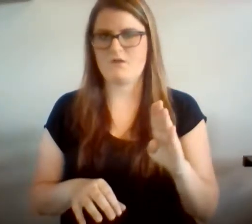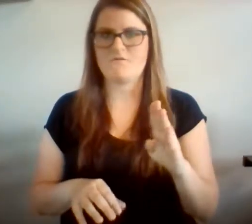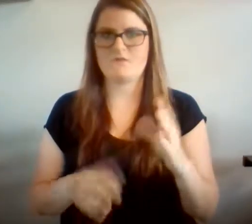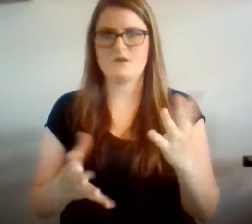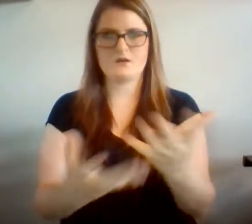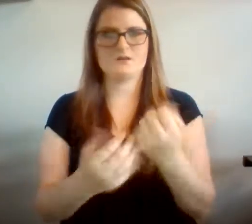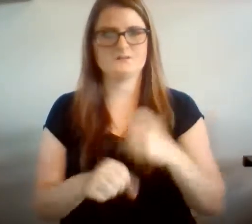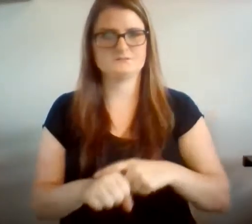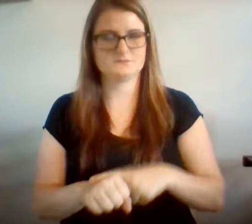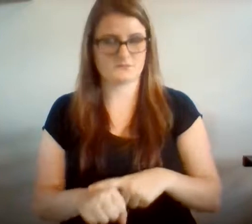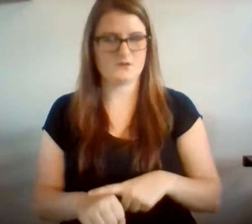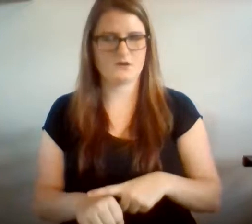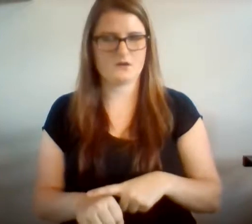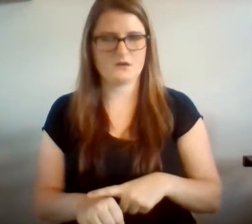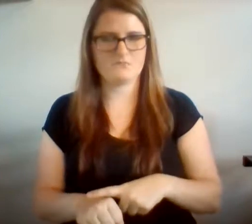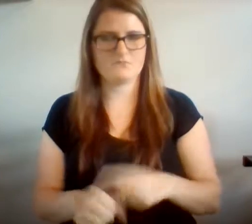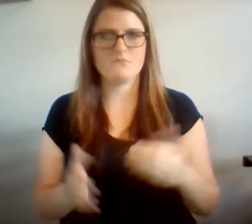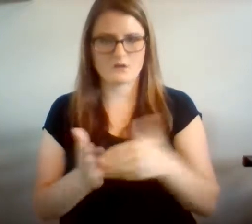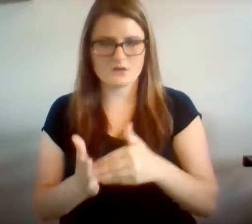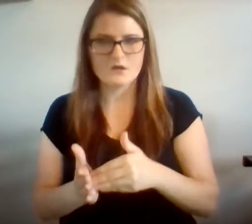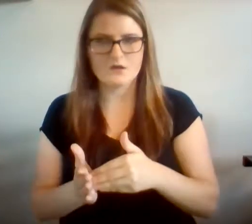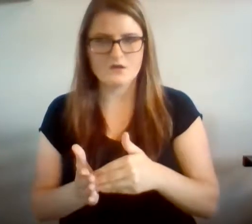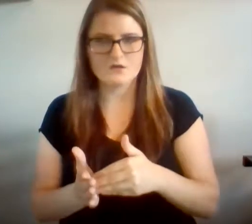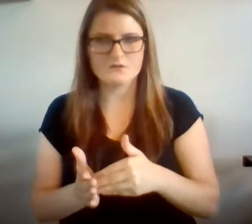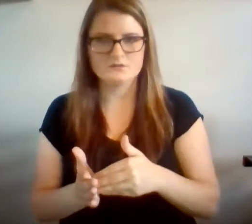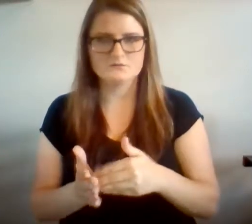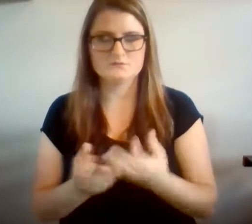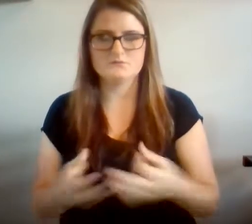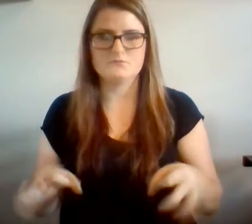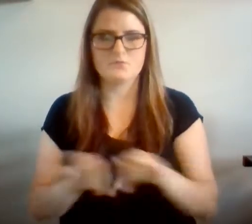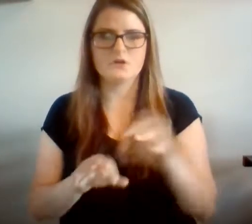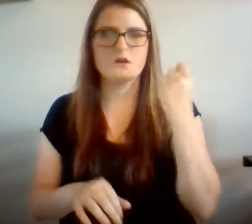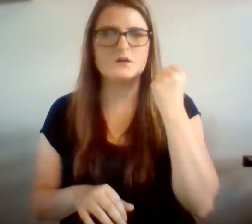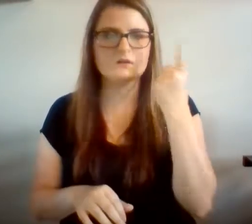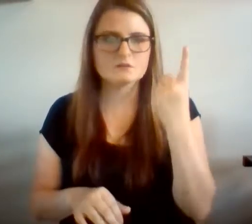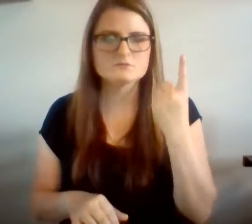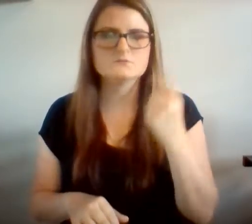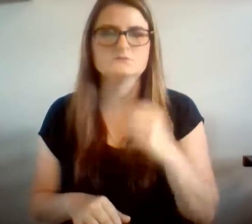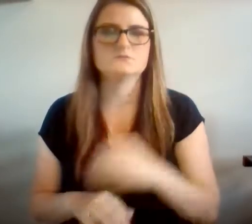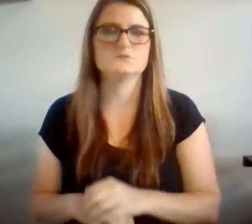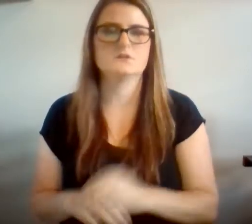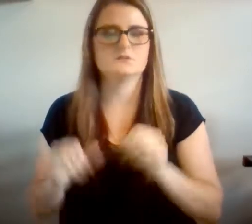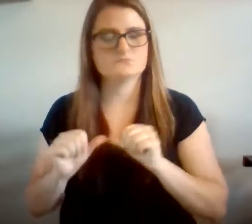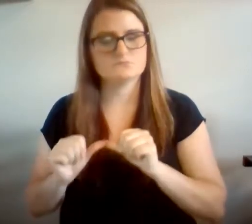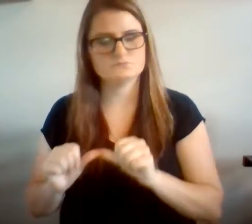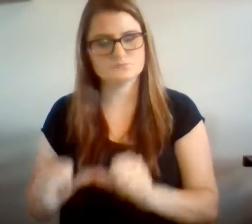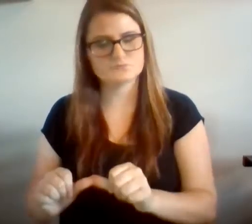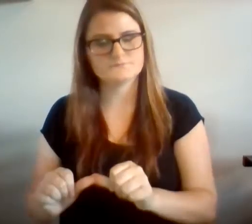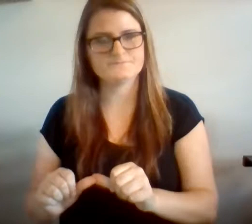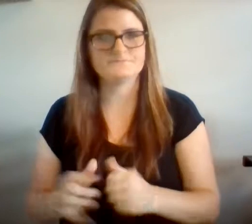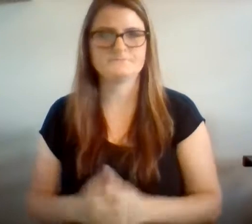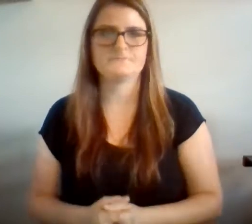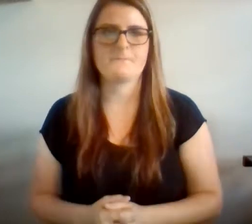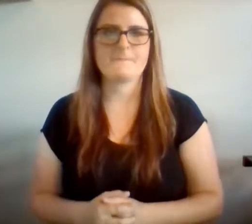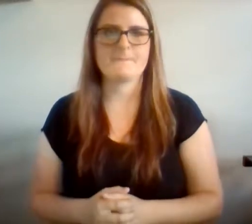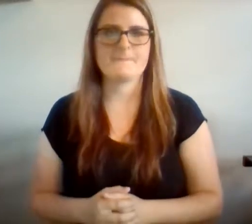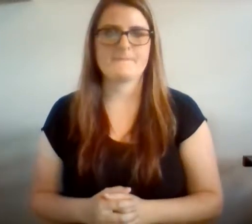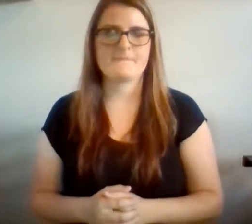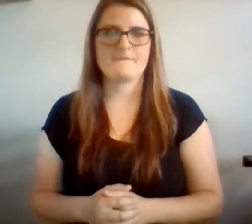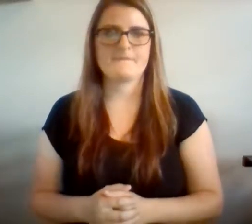extended. And so, the only thing that I know about is right now. The only moment I know that I'll have is the one I'm in right now.